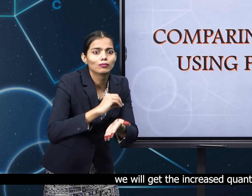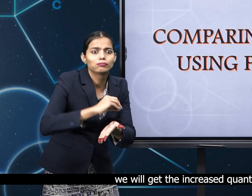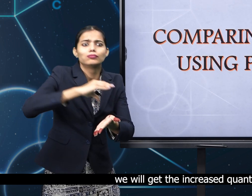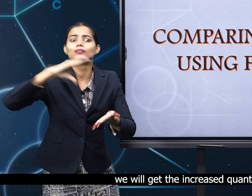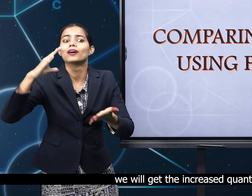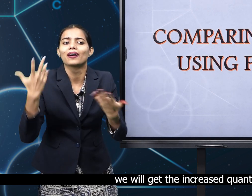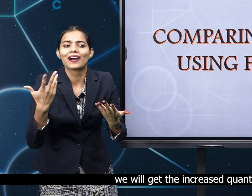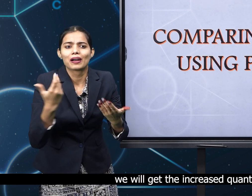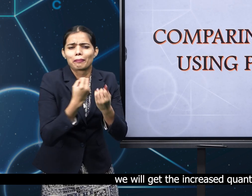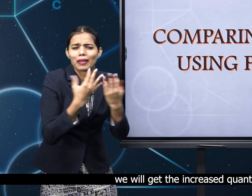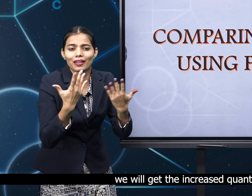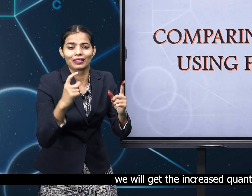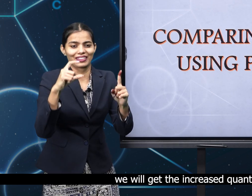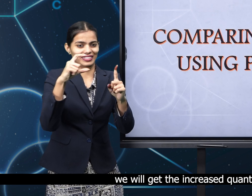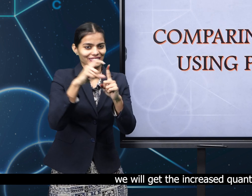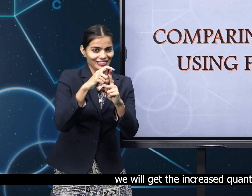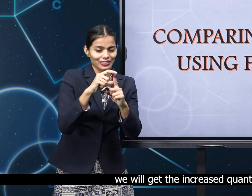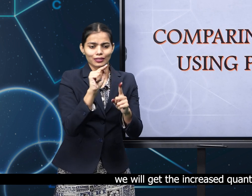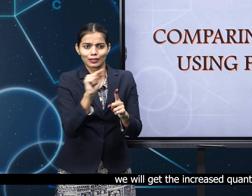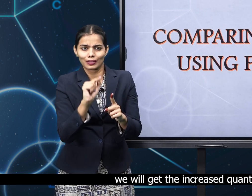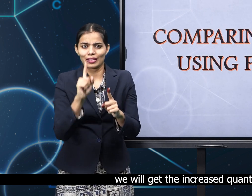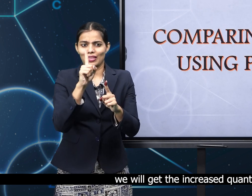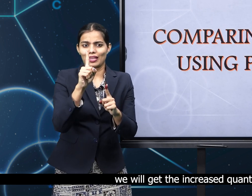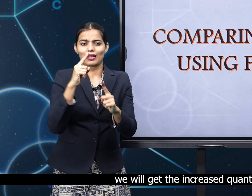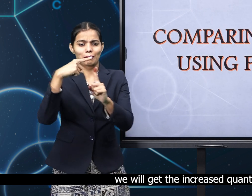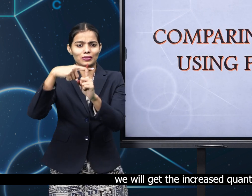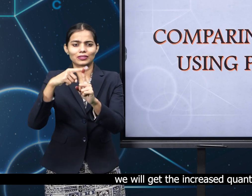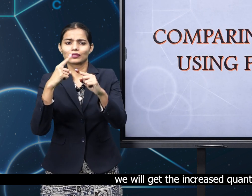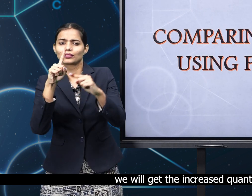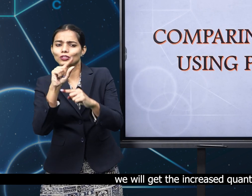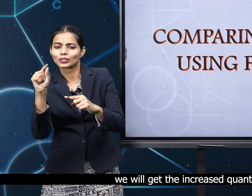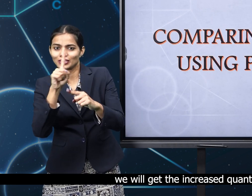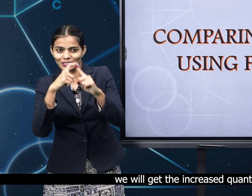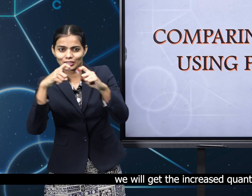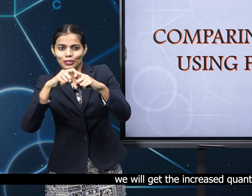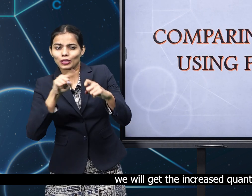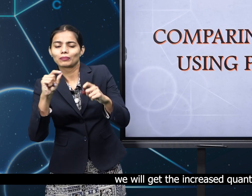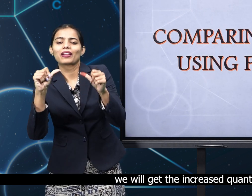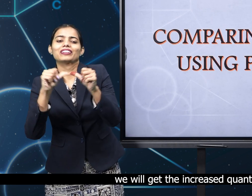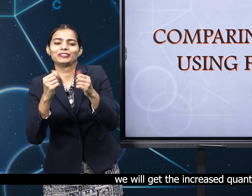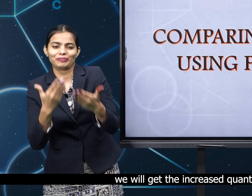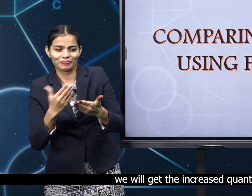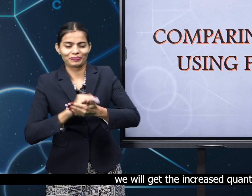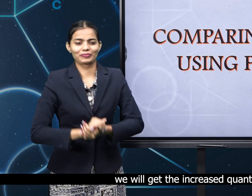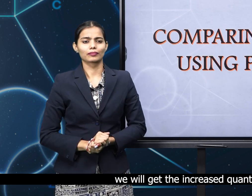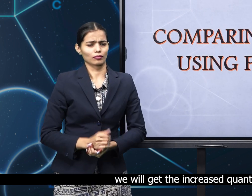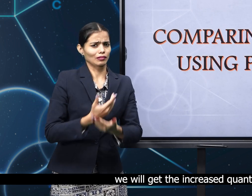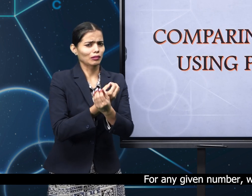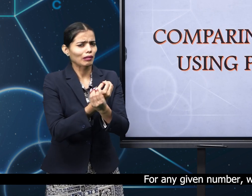the increased quantity as D is equal to 1 plus X by hundred A. For